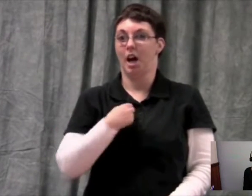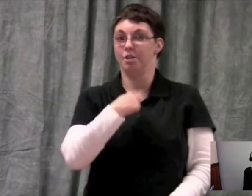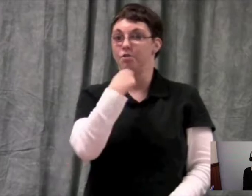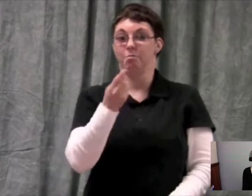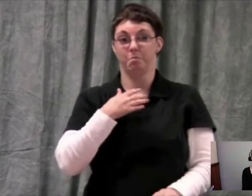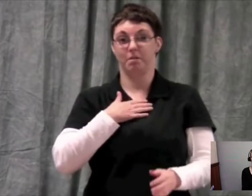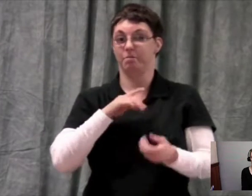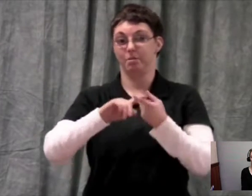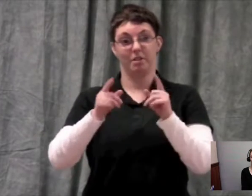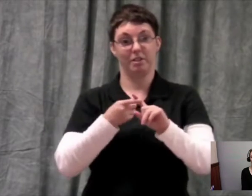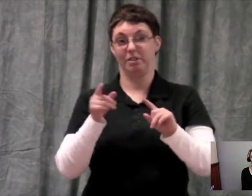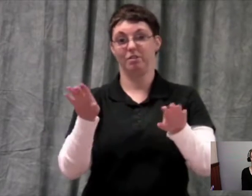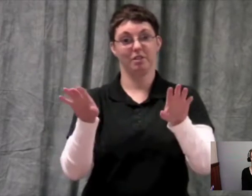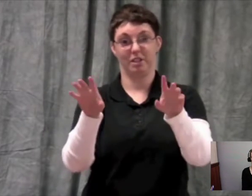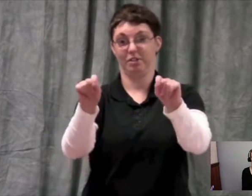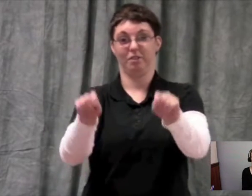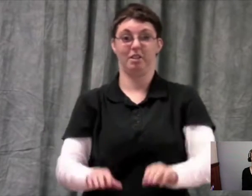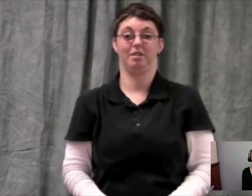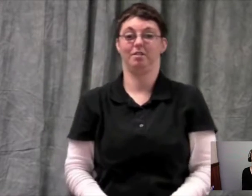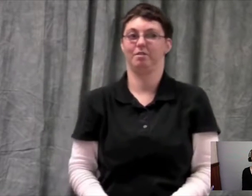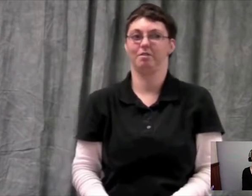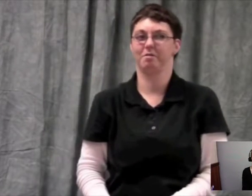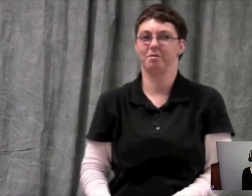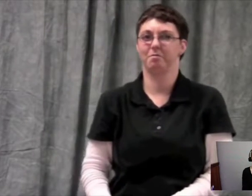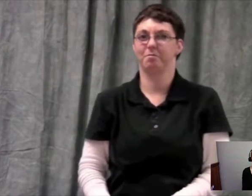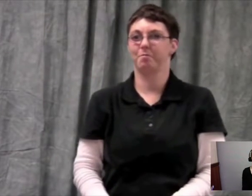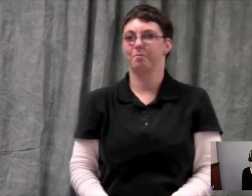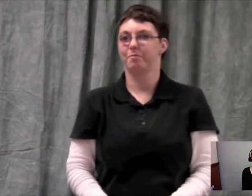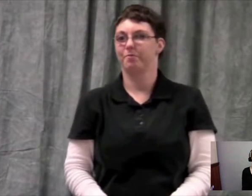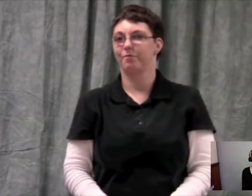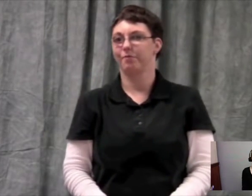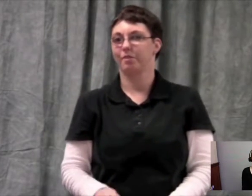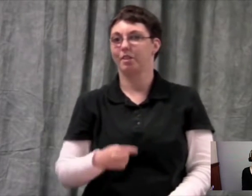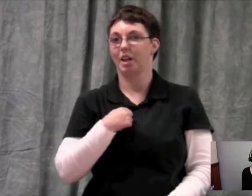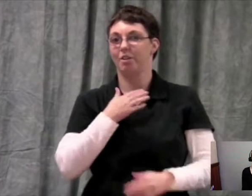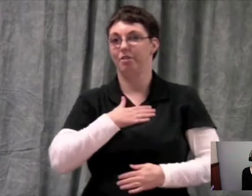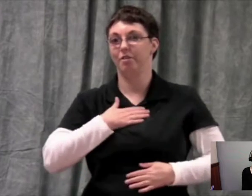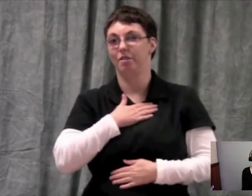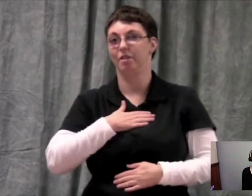that I can do it. I can do karate. I really enjoy it.